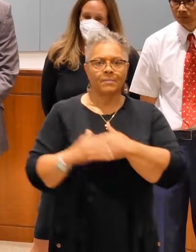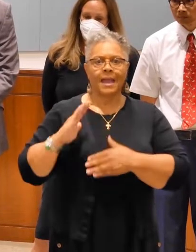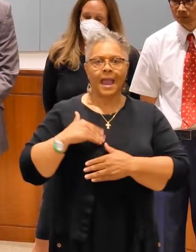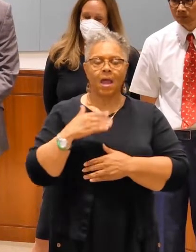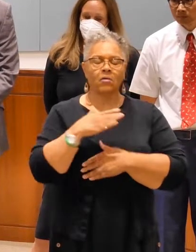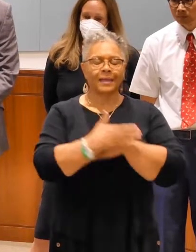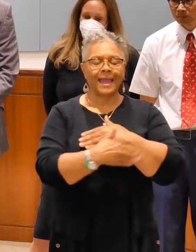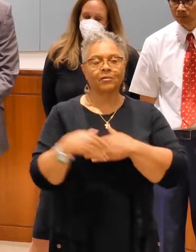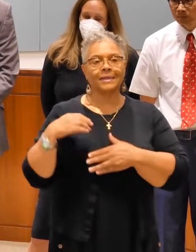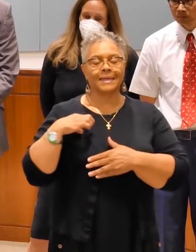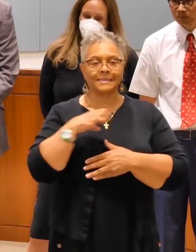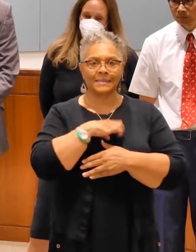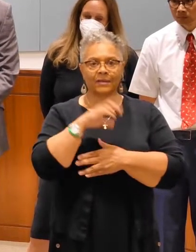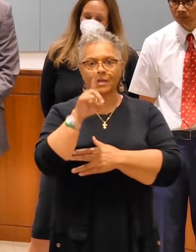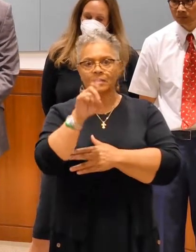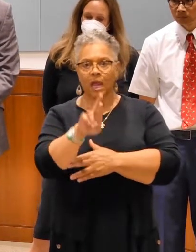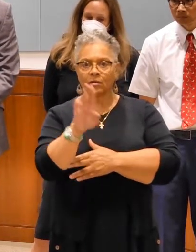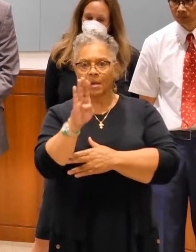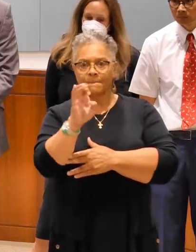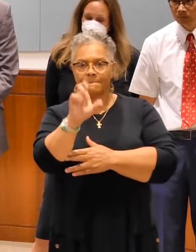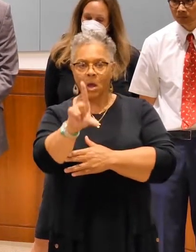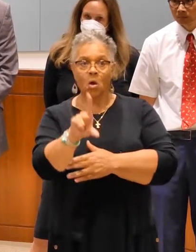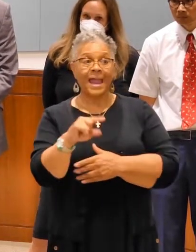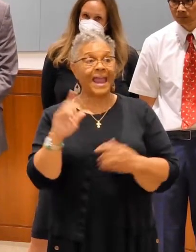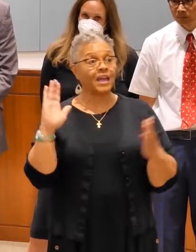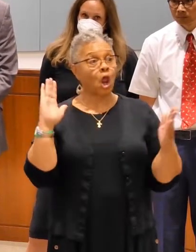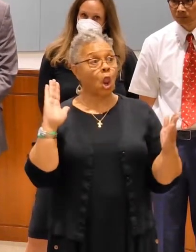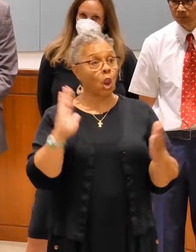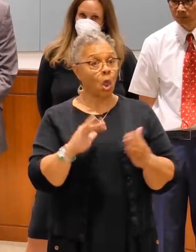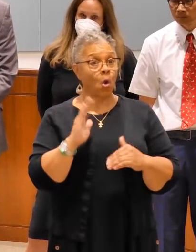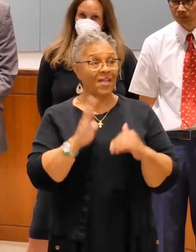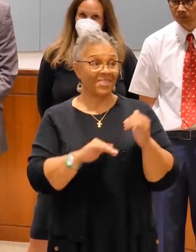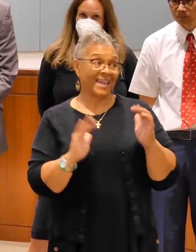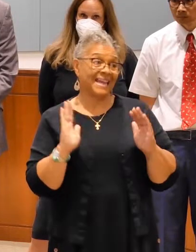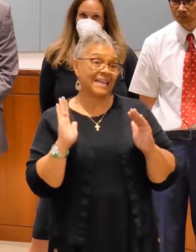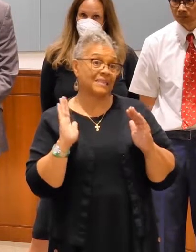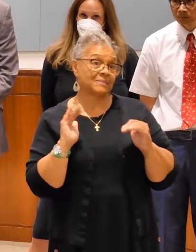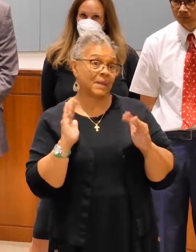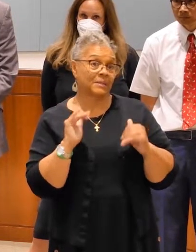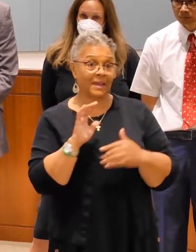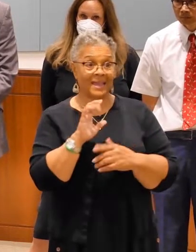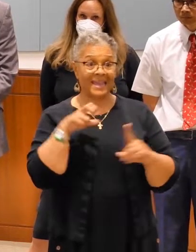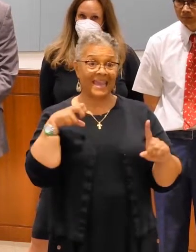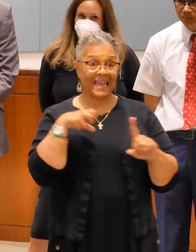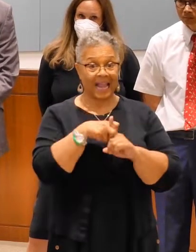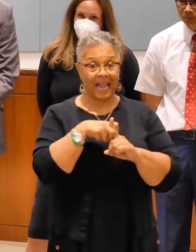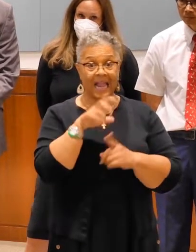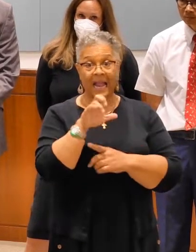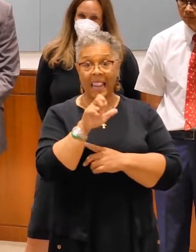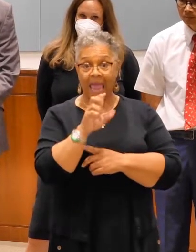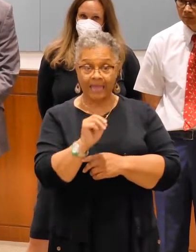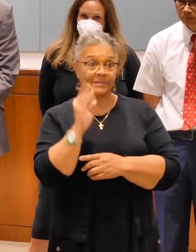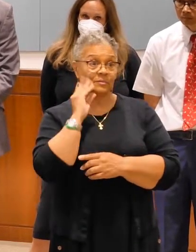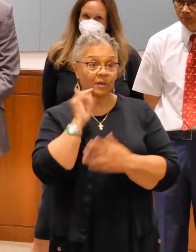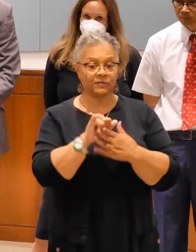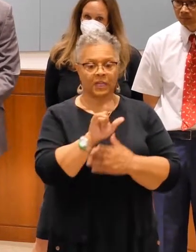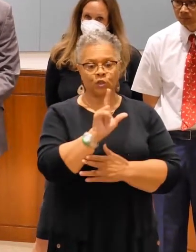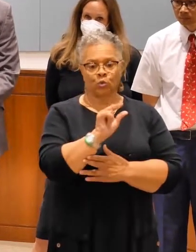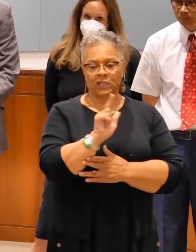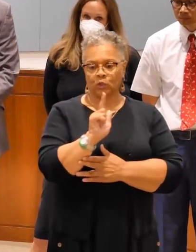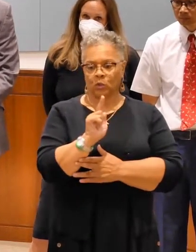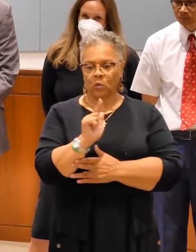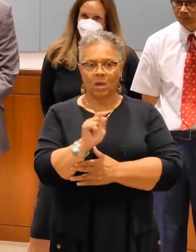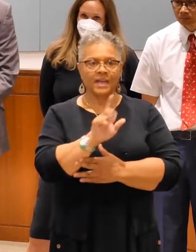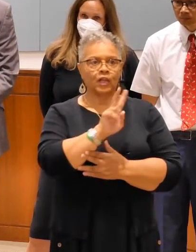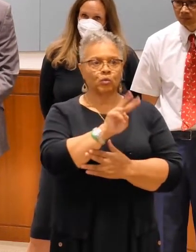executive, Dr. Ball, and a lower than expected claims experience in the fiscal years 2021 and